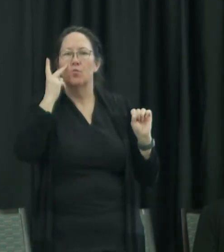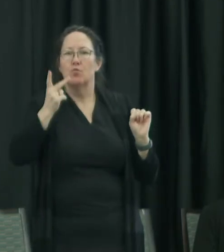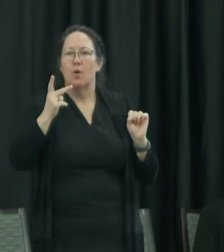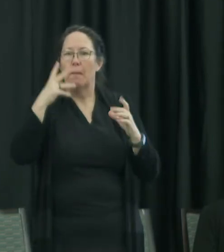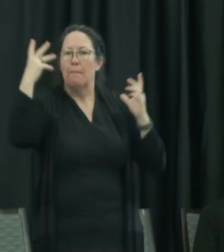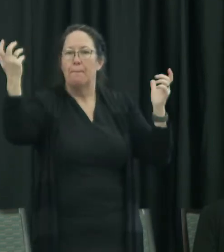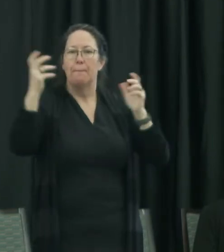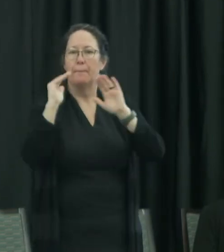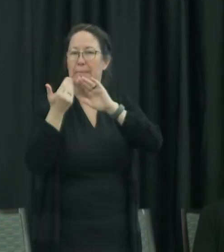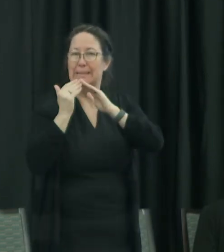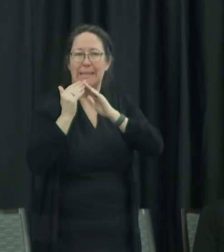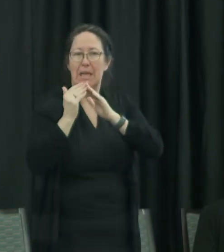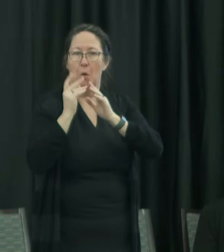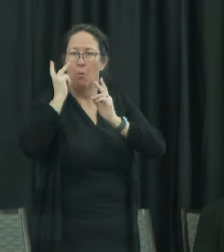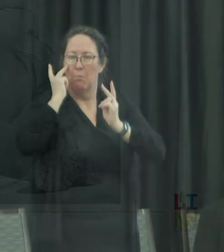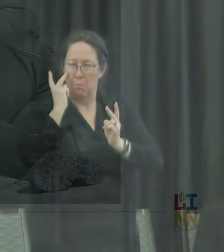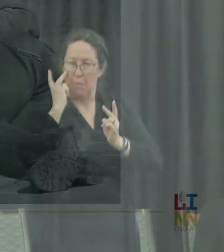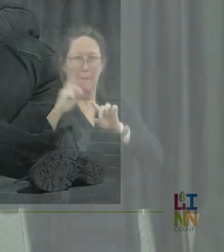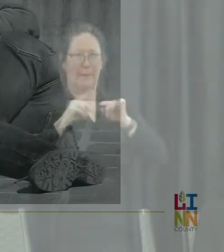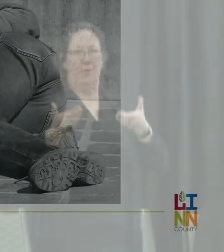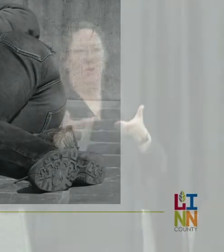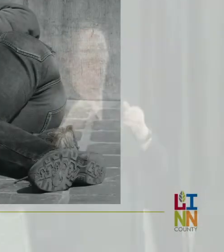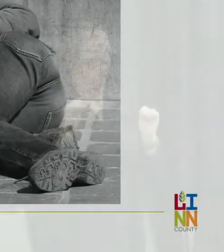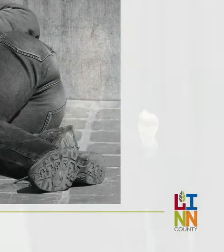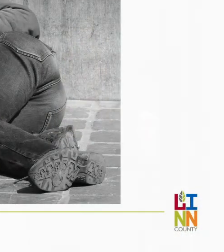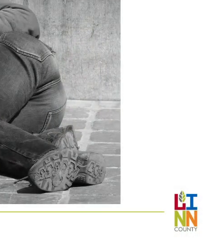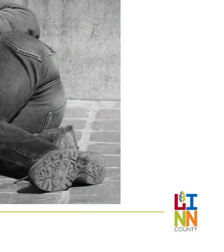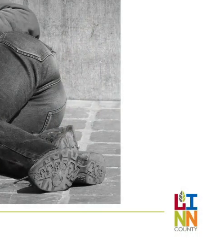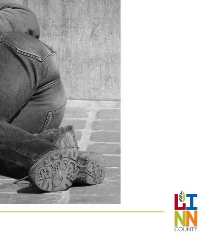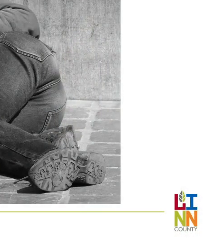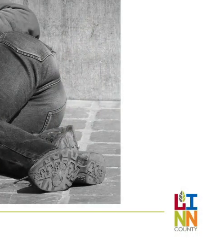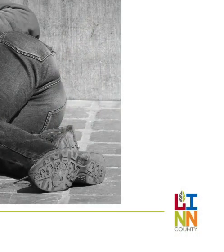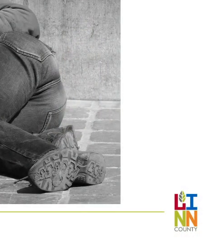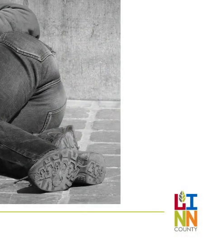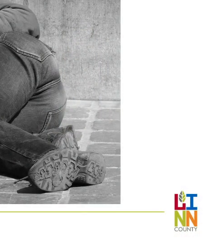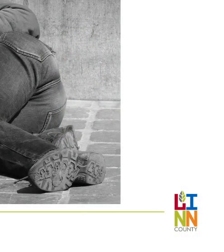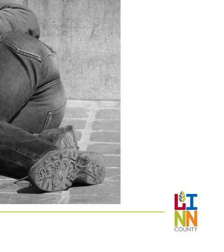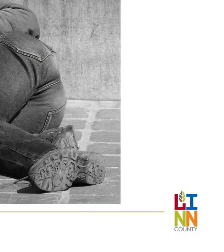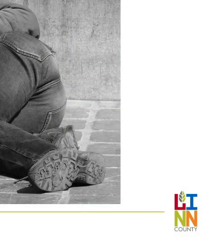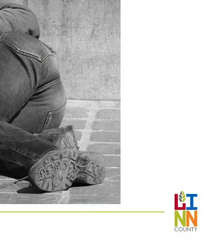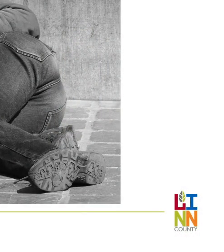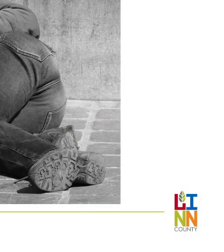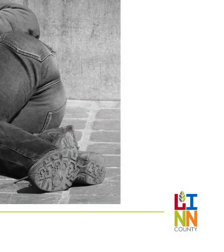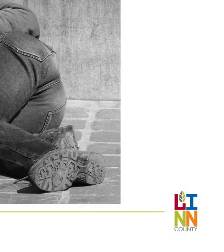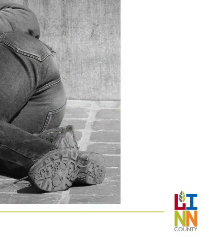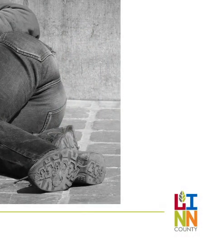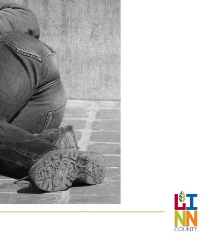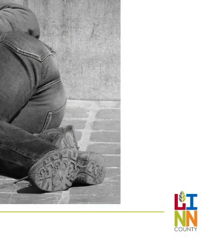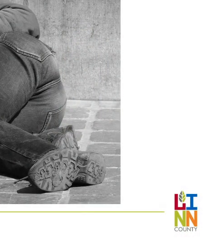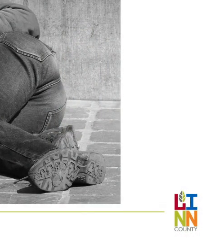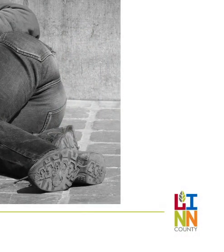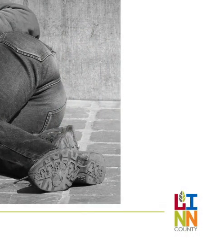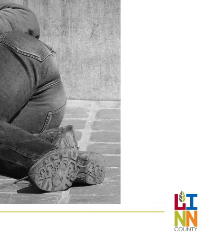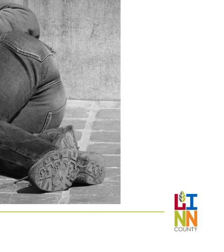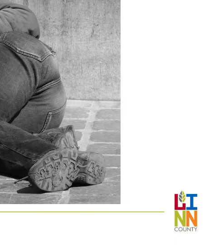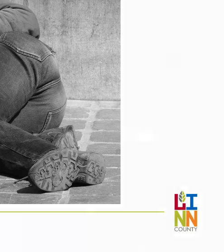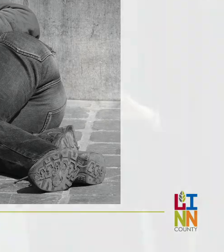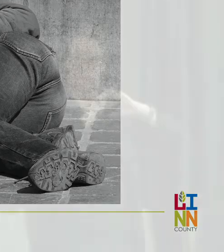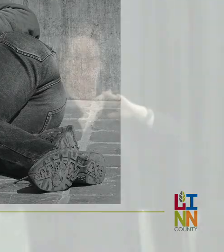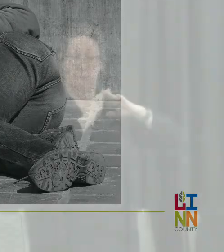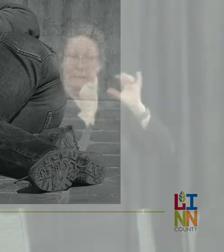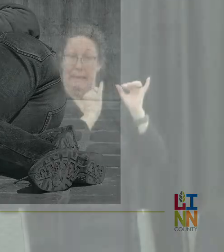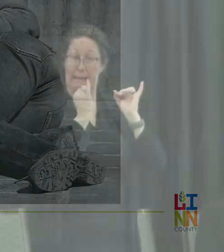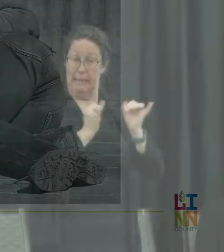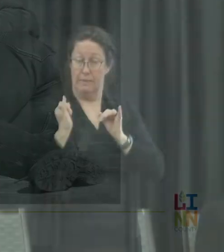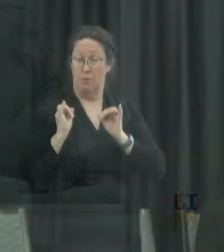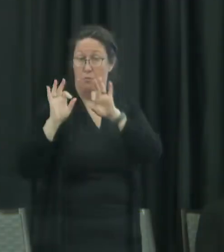a larger city. But we were not insulated from the myriad of issues, barriers, and systems that prevent individuals